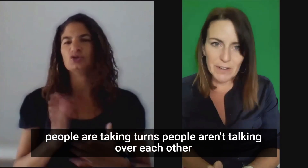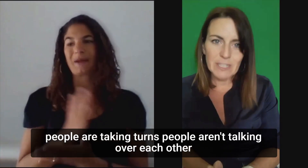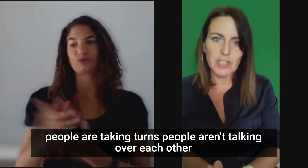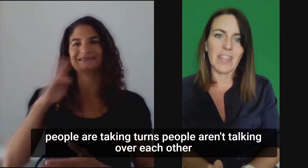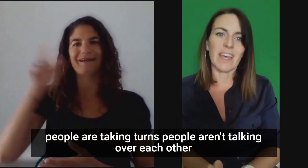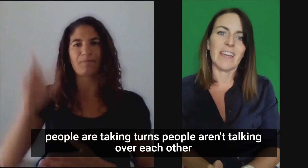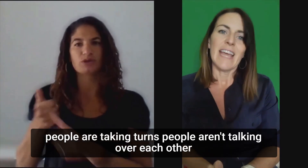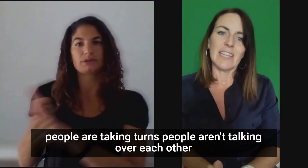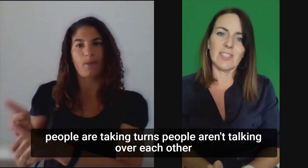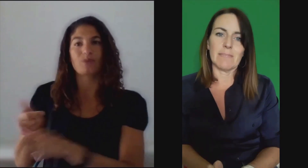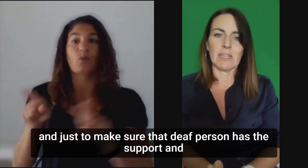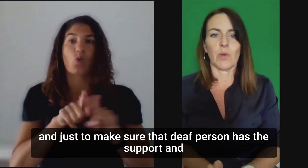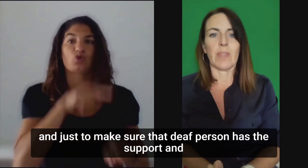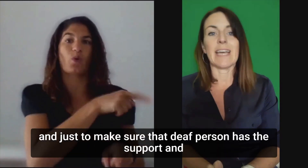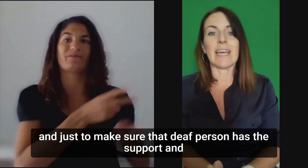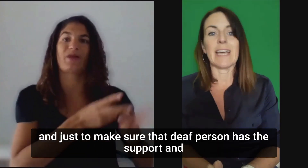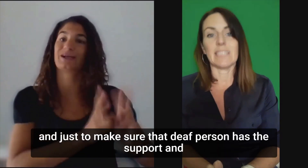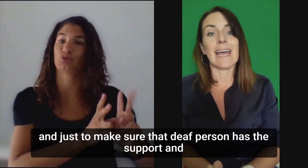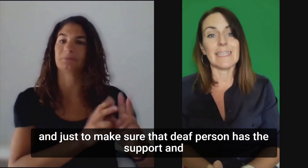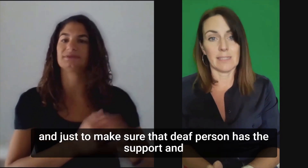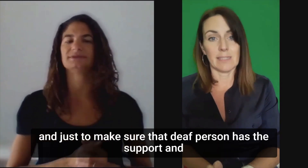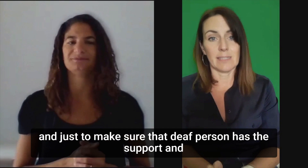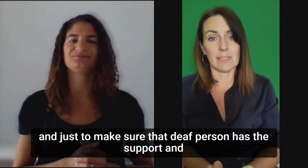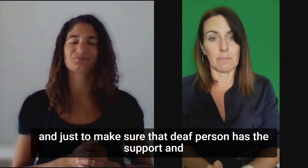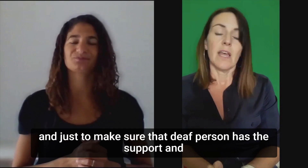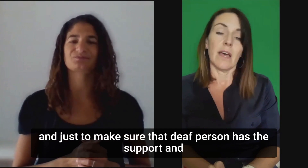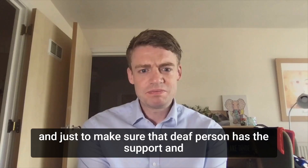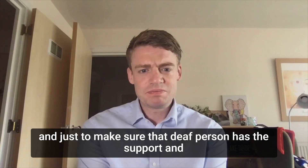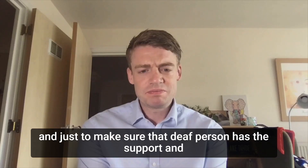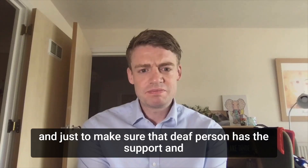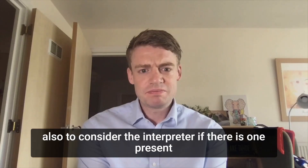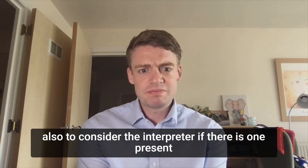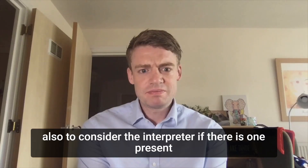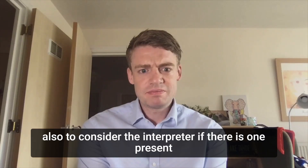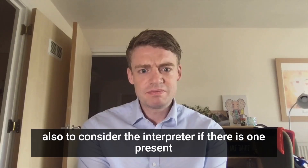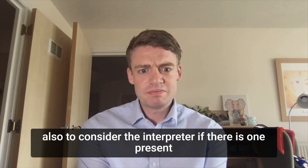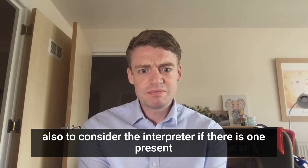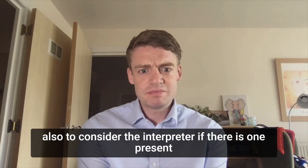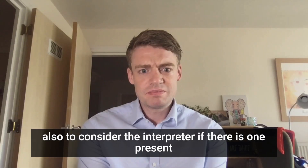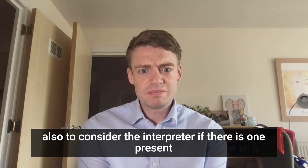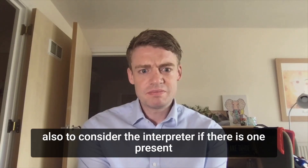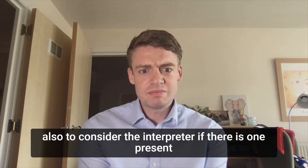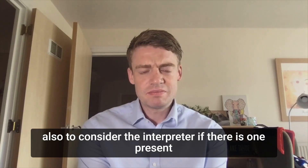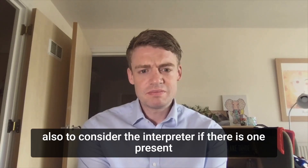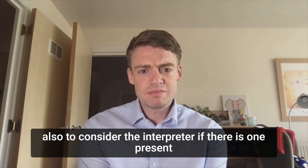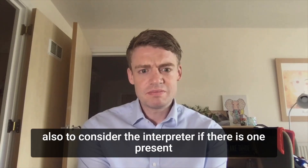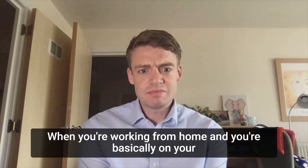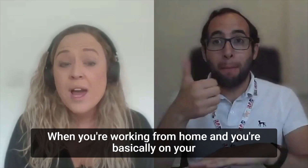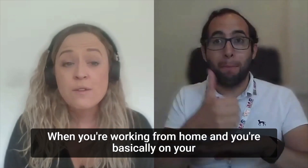talking over each other, and just to make sure that that deaf person has the support and also to consider the interpreter if there is one present. When you're working